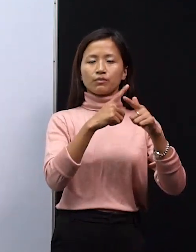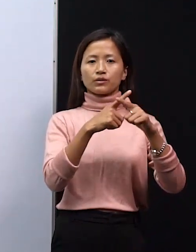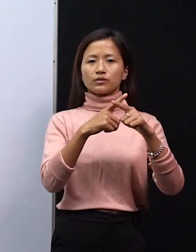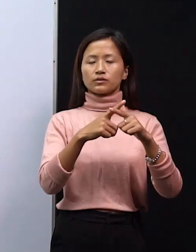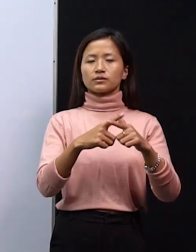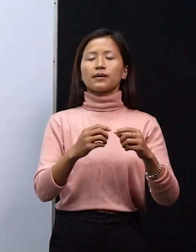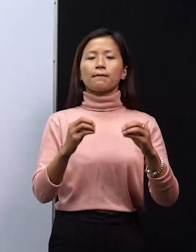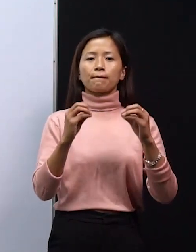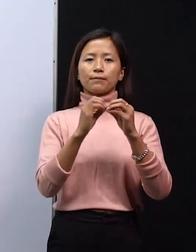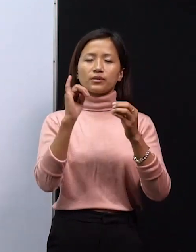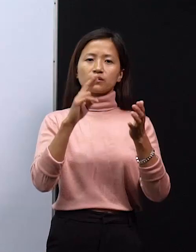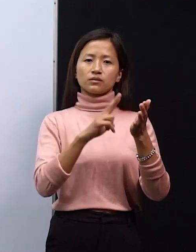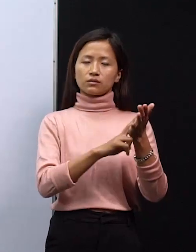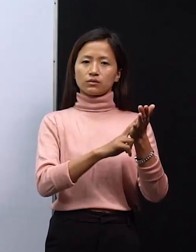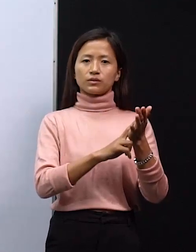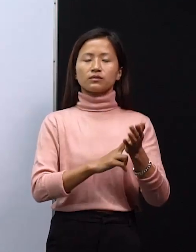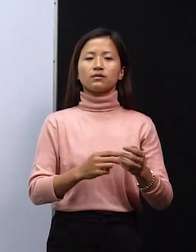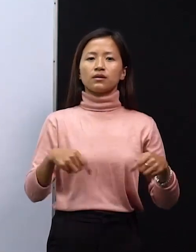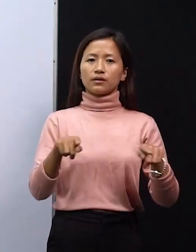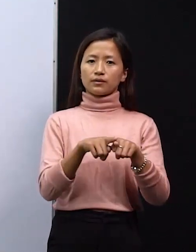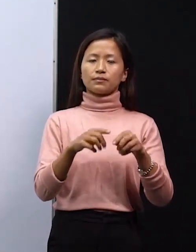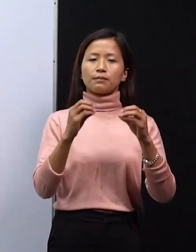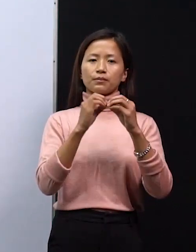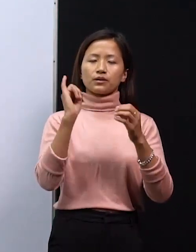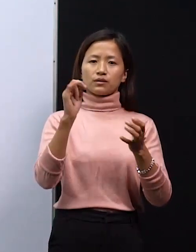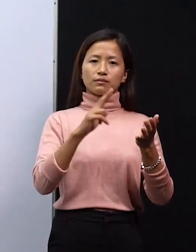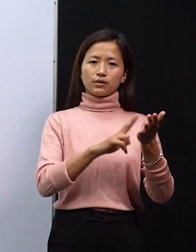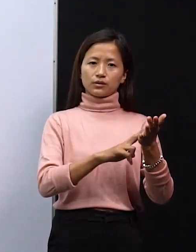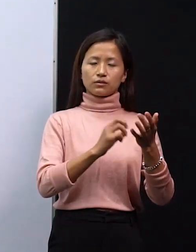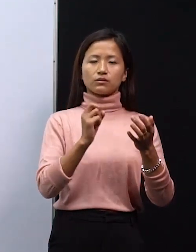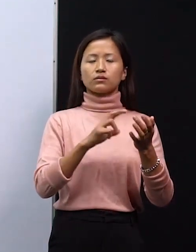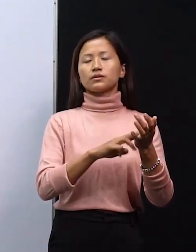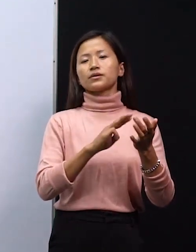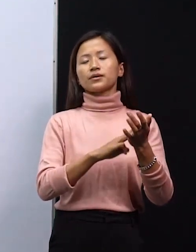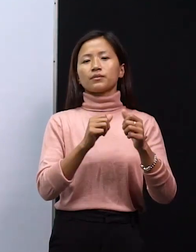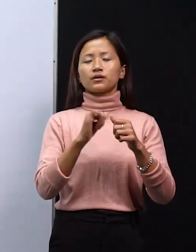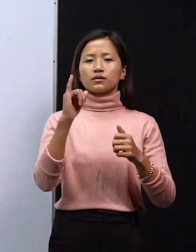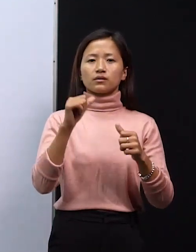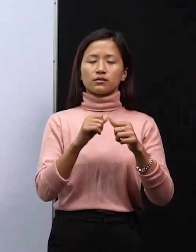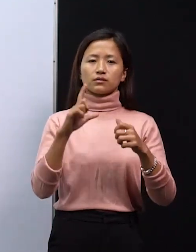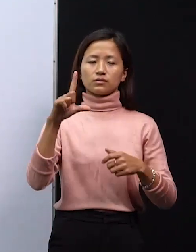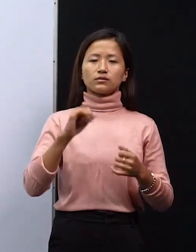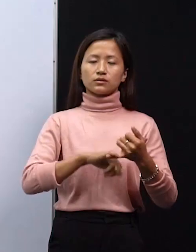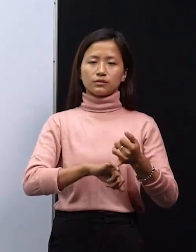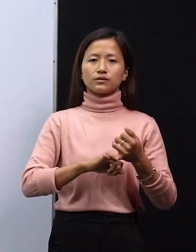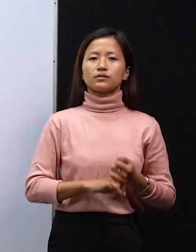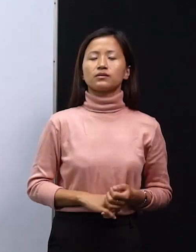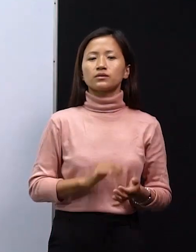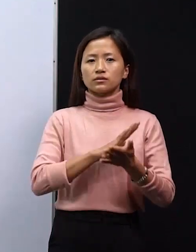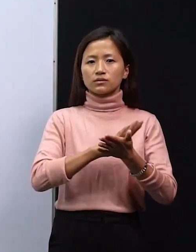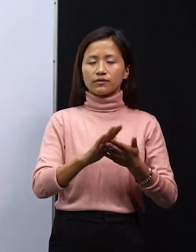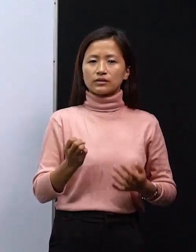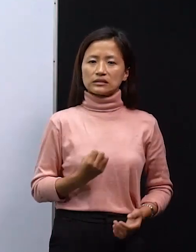a binomial. If you understand this particular step, you will be able to solve them very easily.